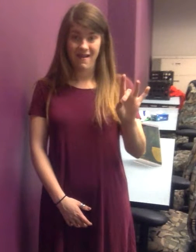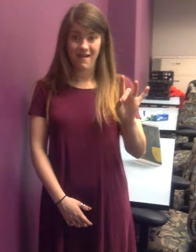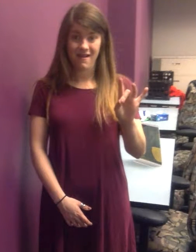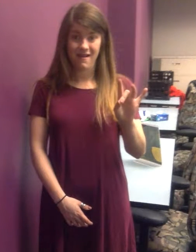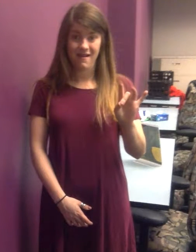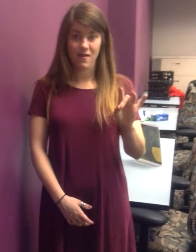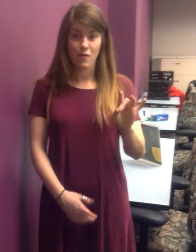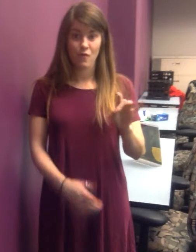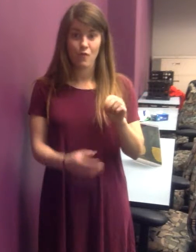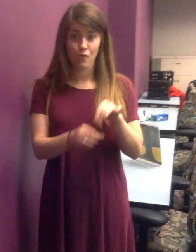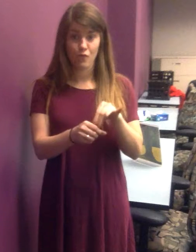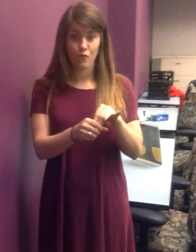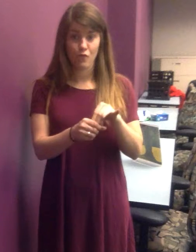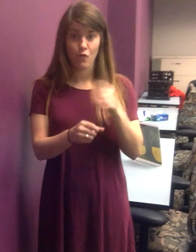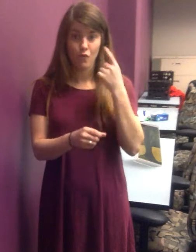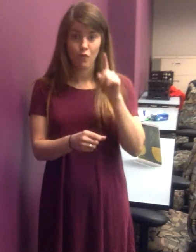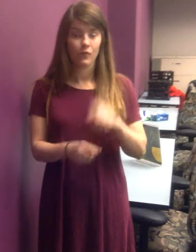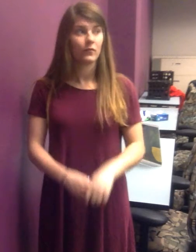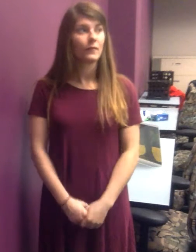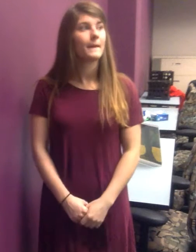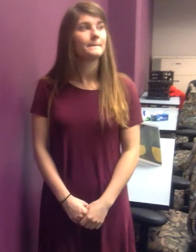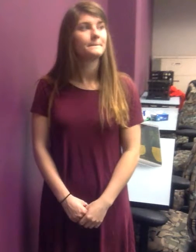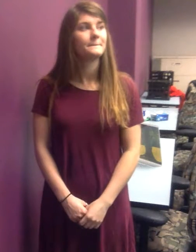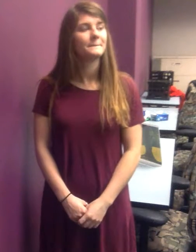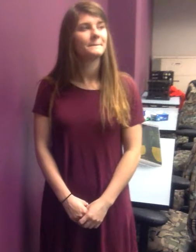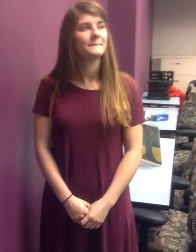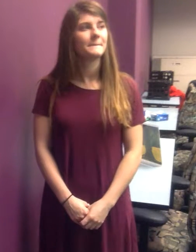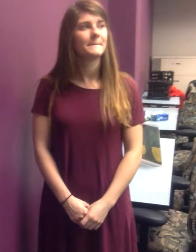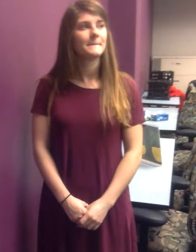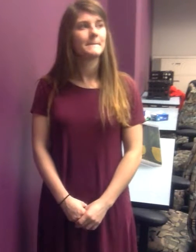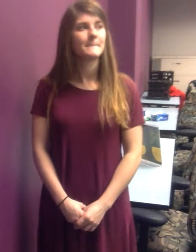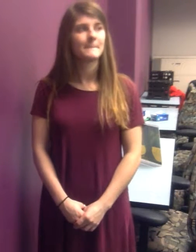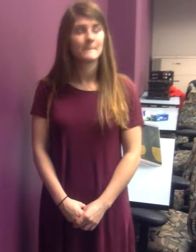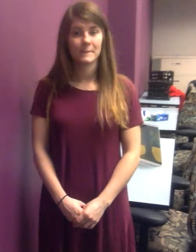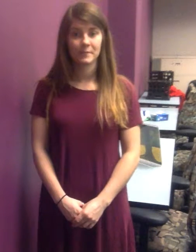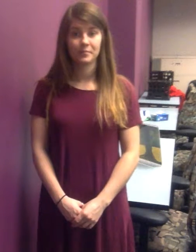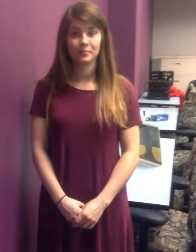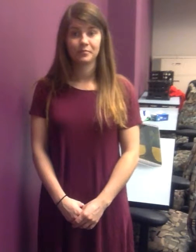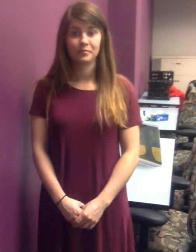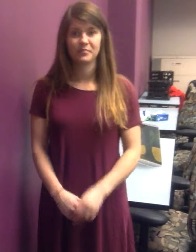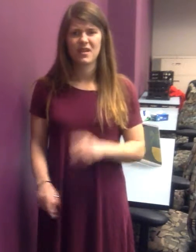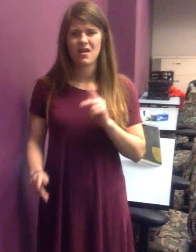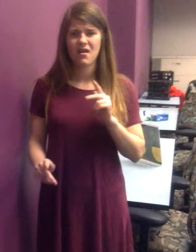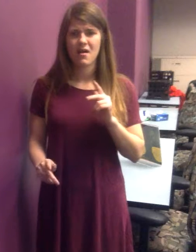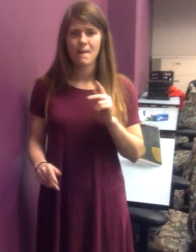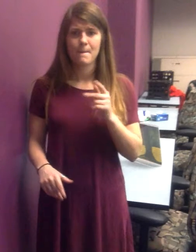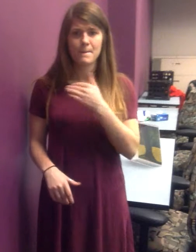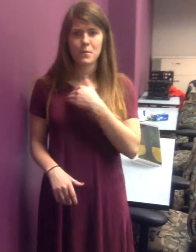Senate, who were going to take it up in July, went home for the 4th of July recess, and they got an earful